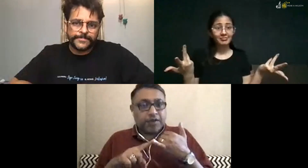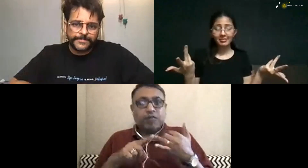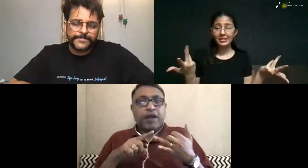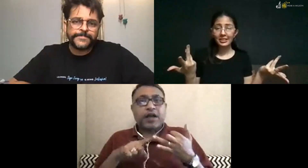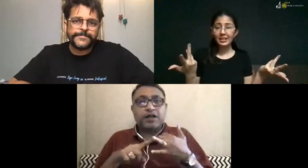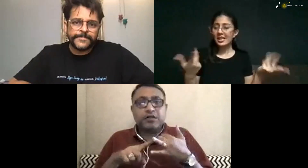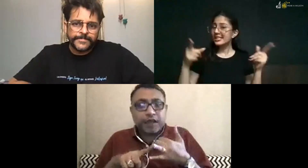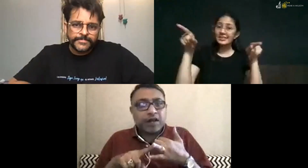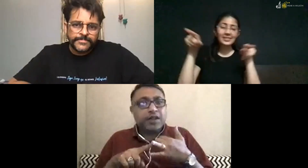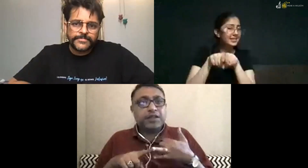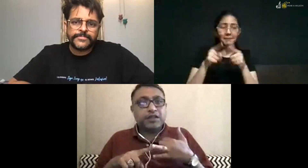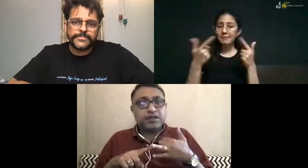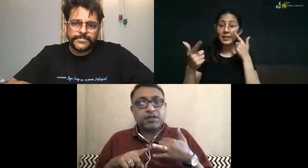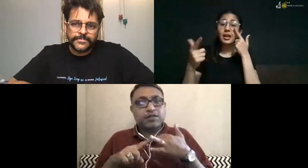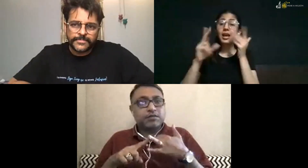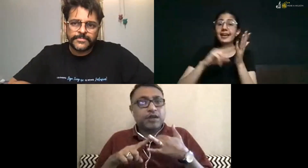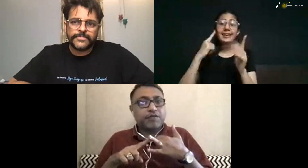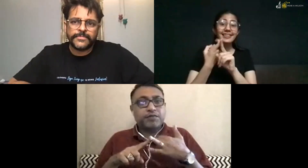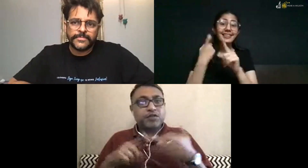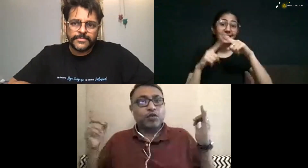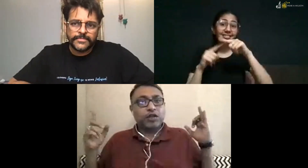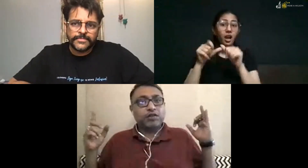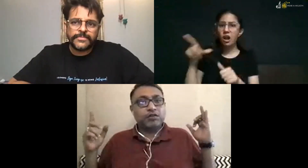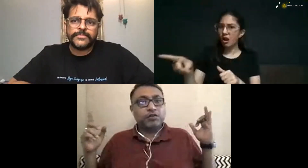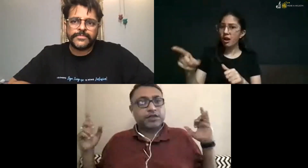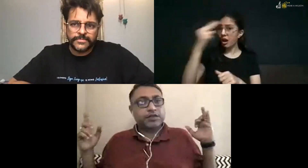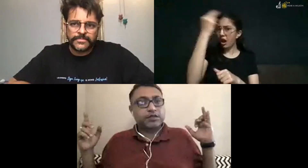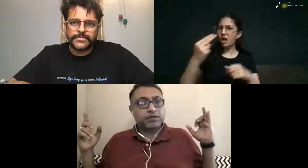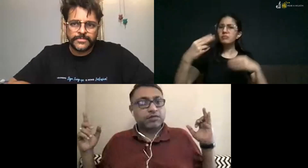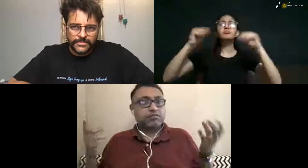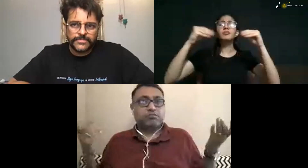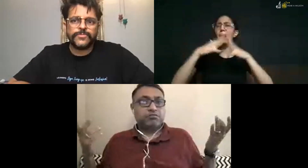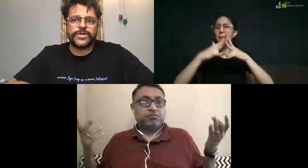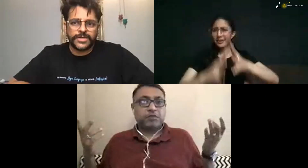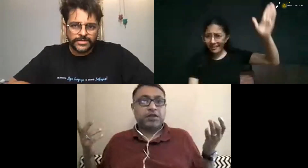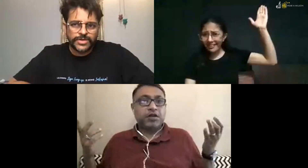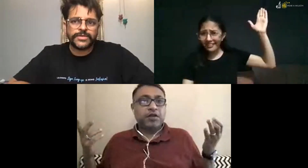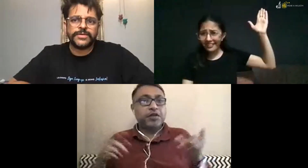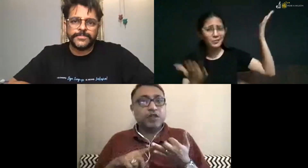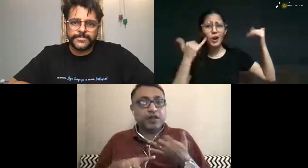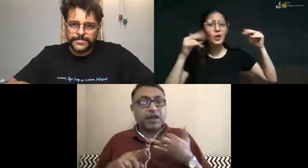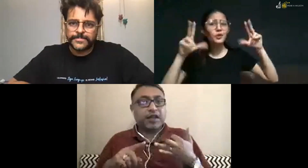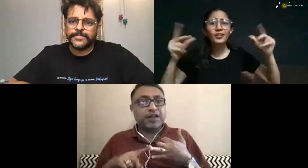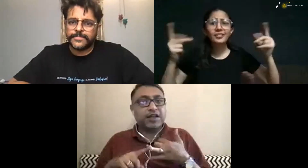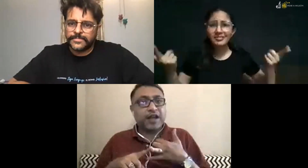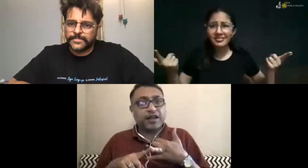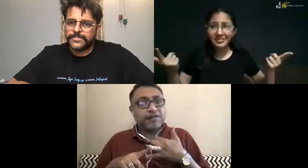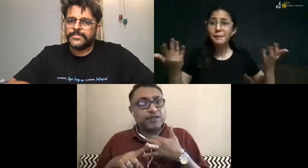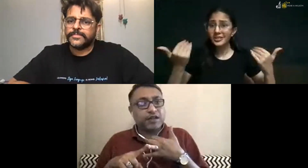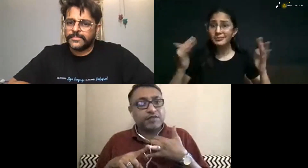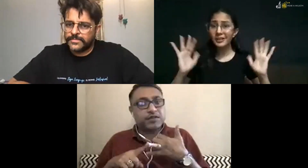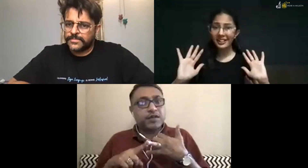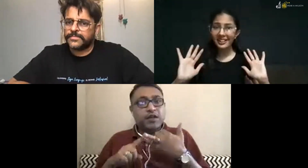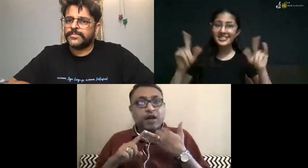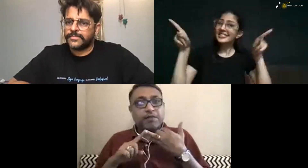right? Why can't Nikita's crafts be sold in US, right? We know that Indian handicrafts